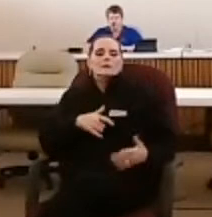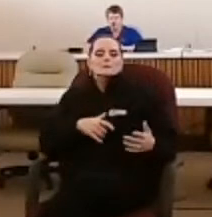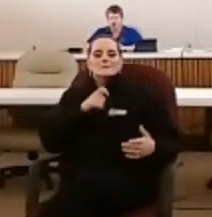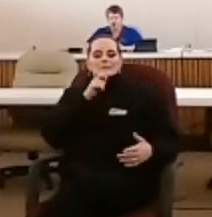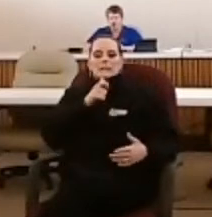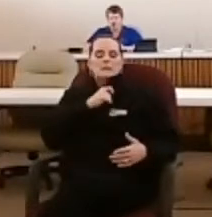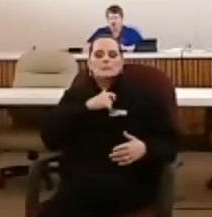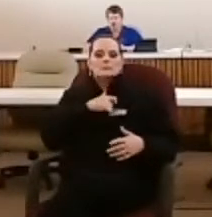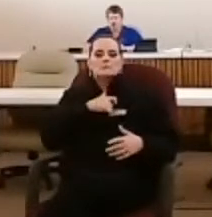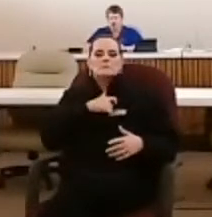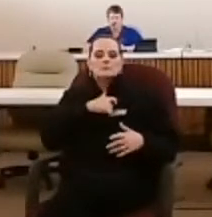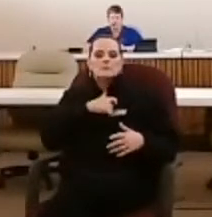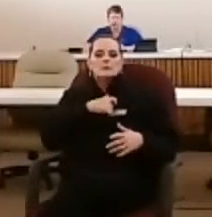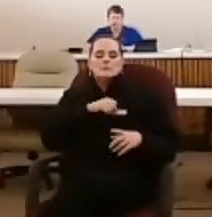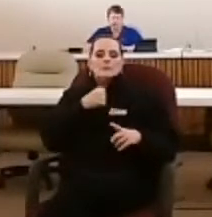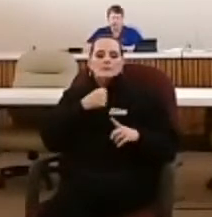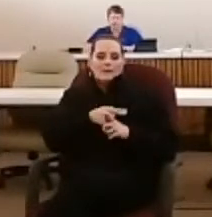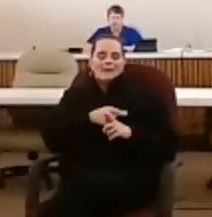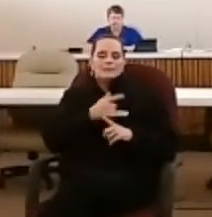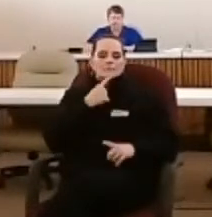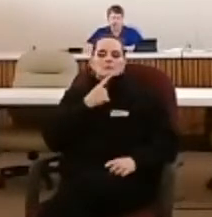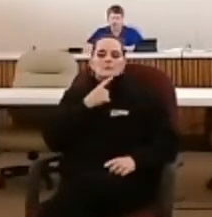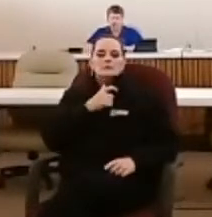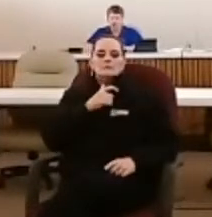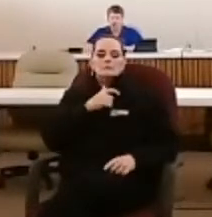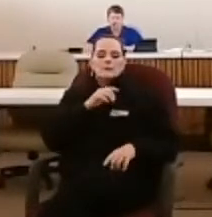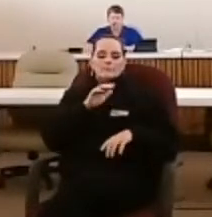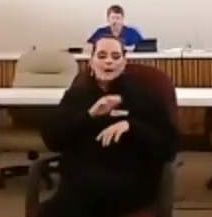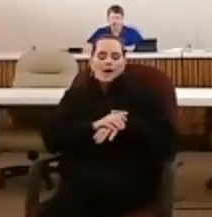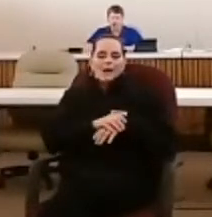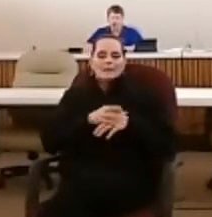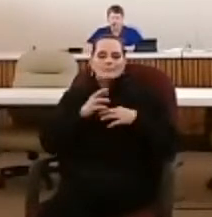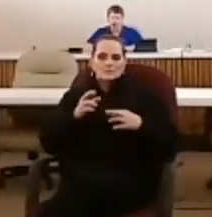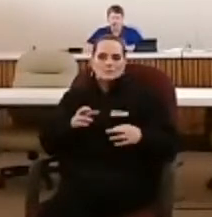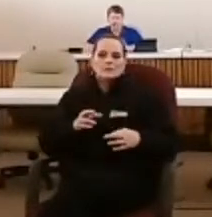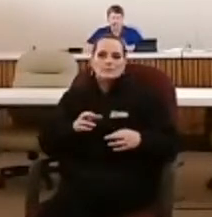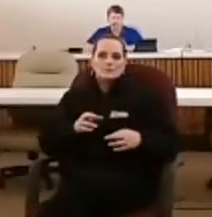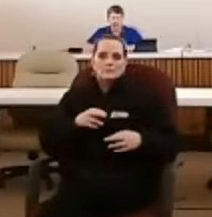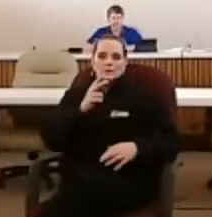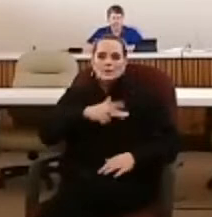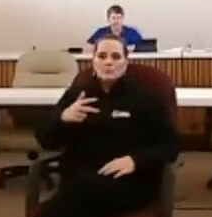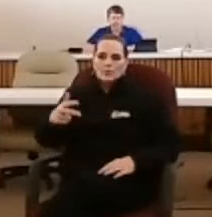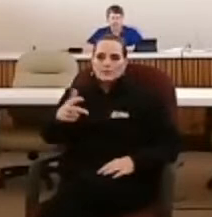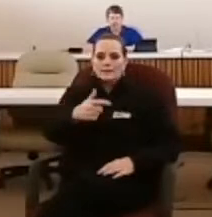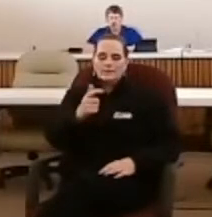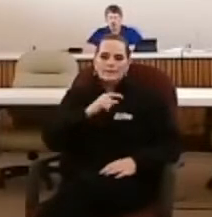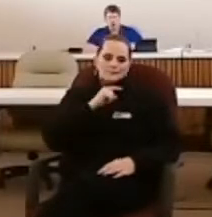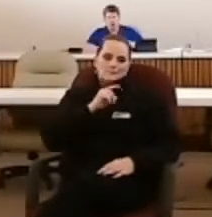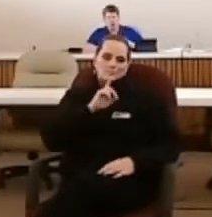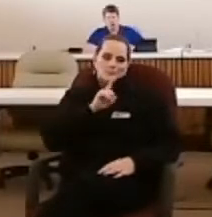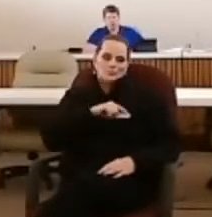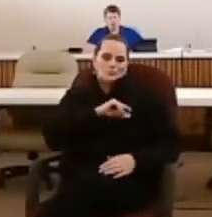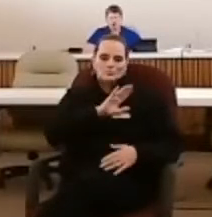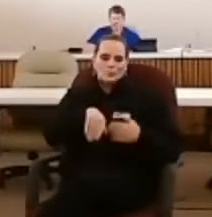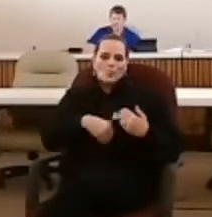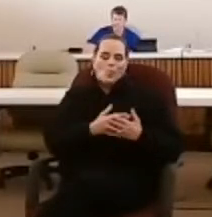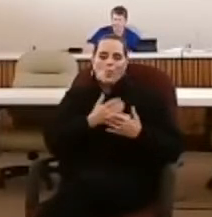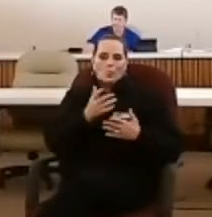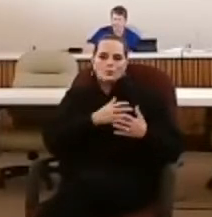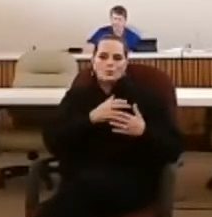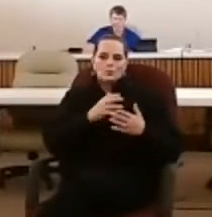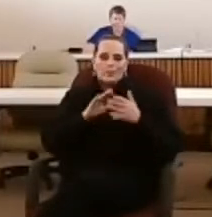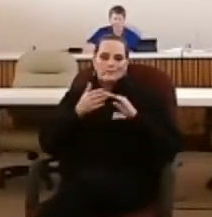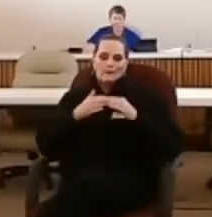the prohibition about on-street parking in the wintertime. That's true all through town. So in